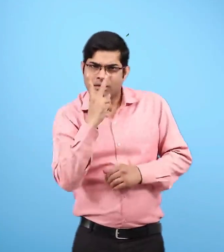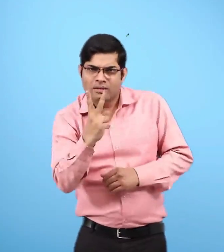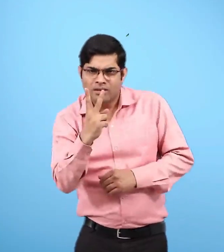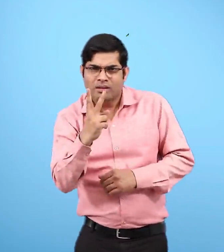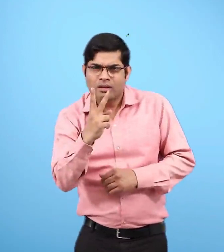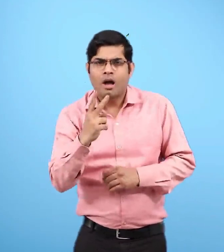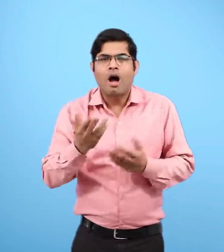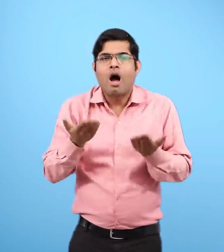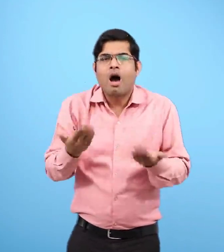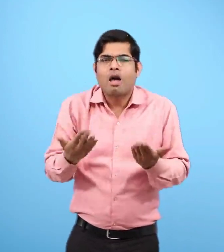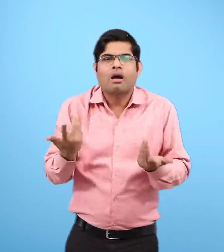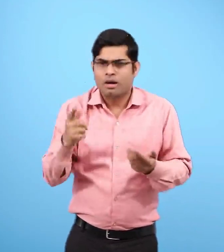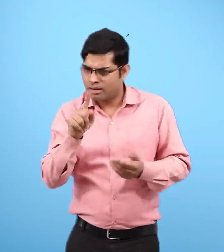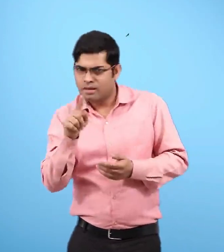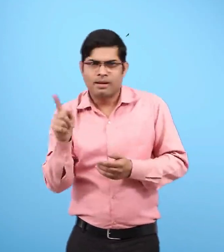is lighter.